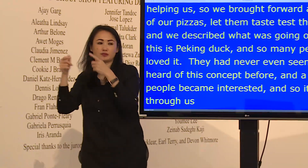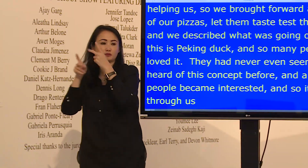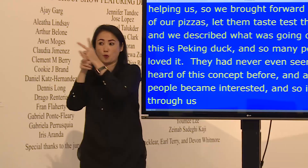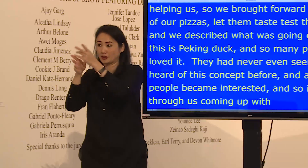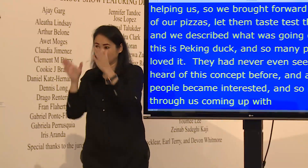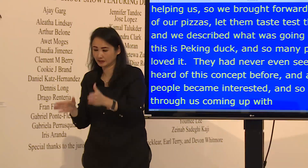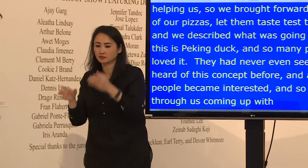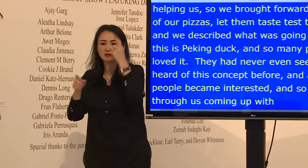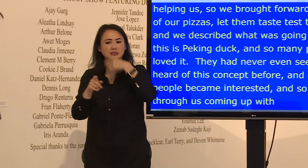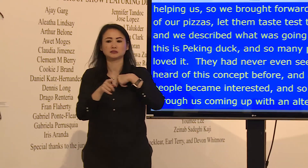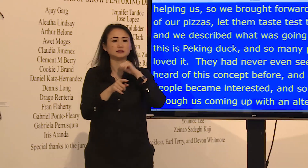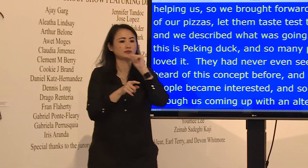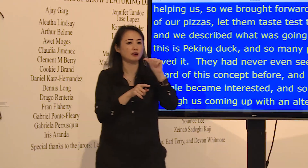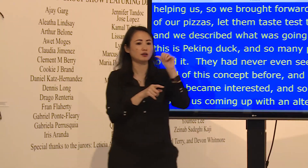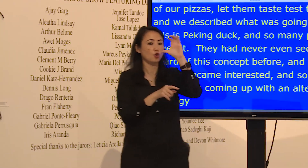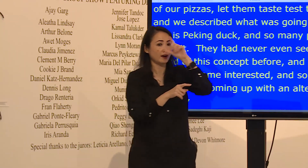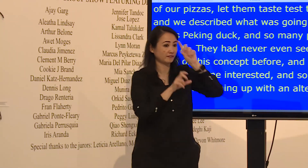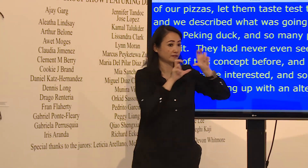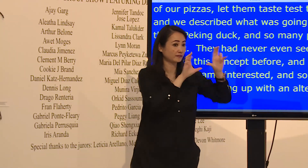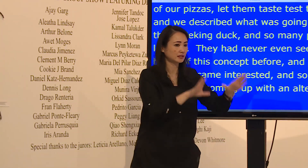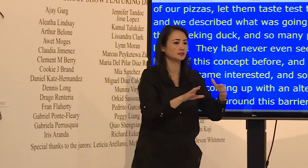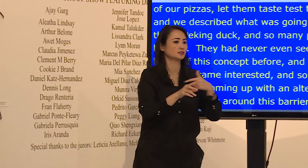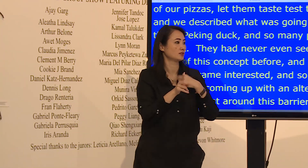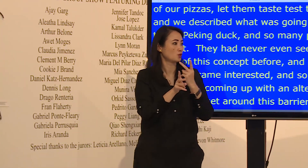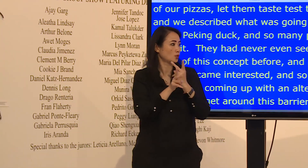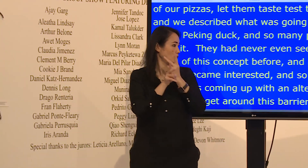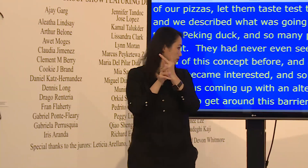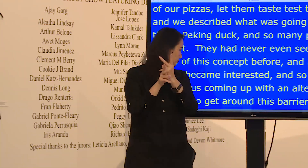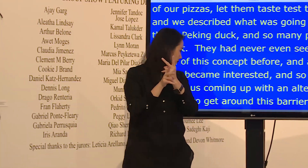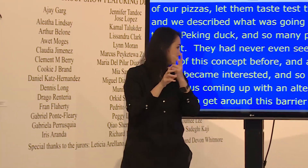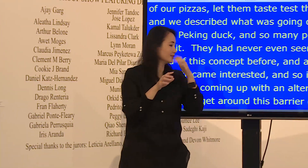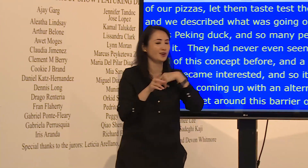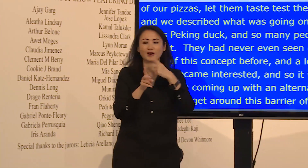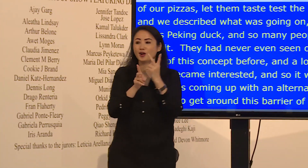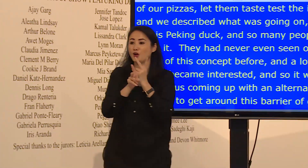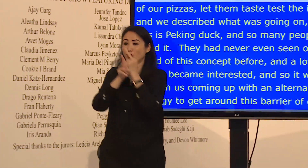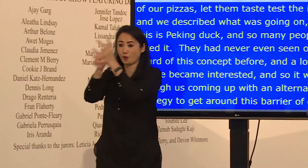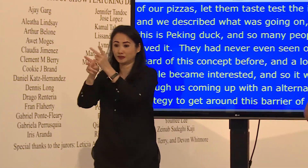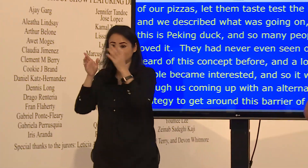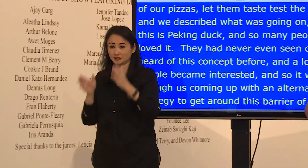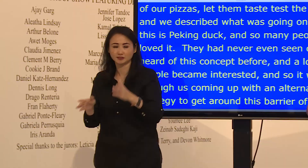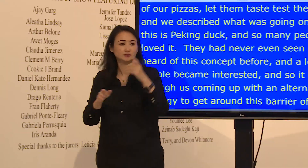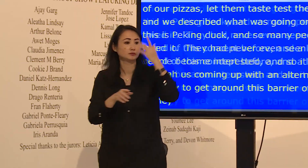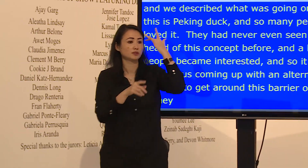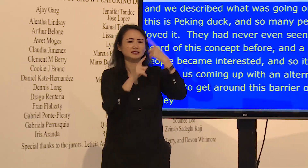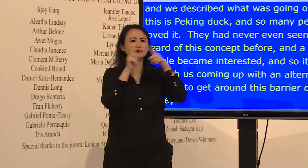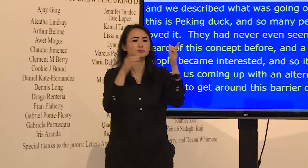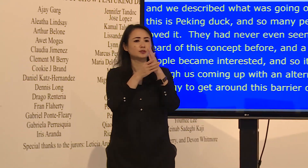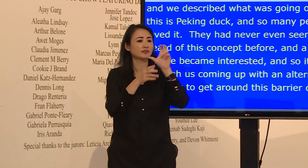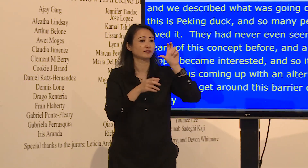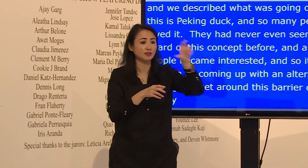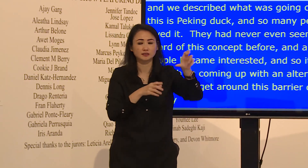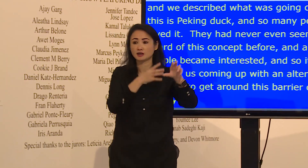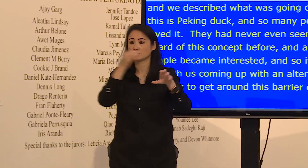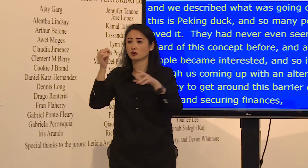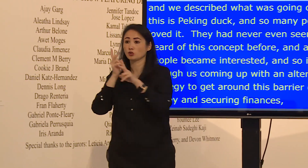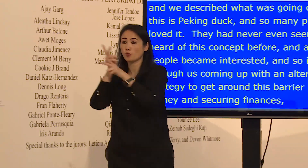to find finances. And based off of that, we were able to go back to the bank and say, look, we have this